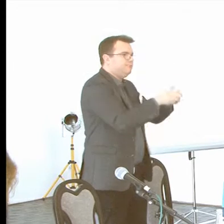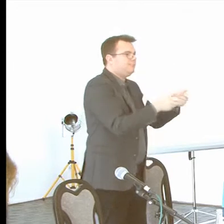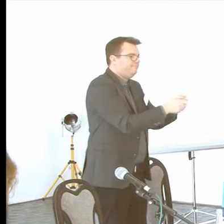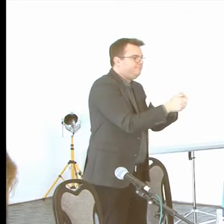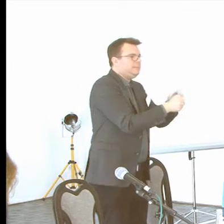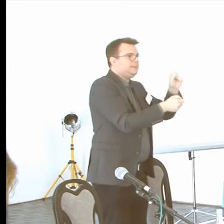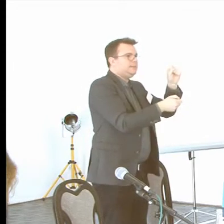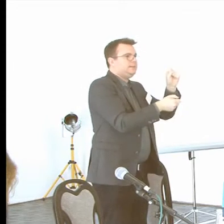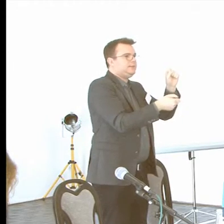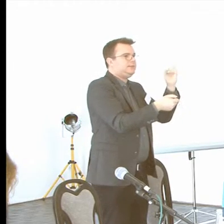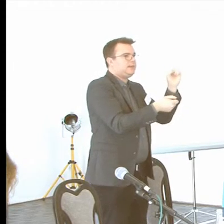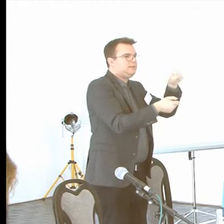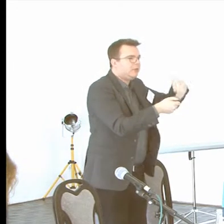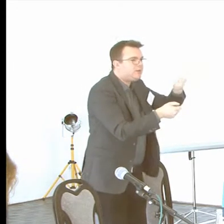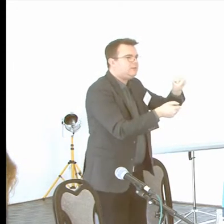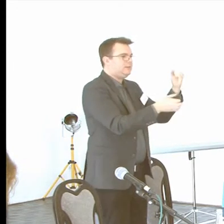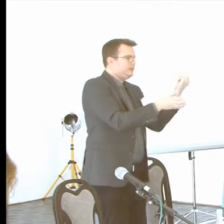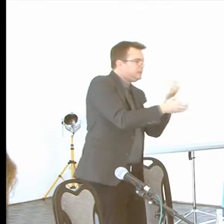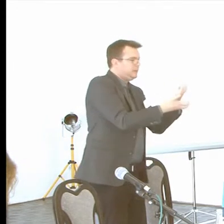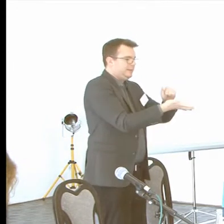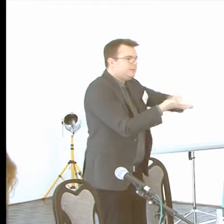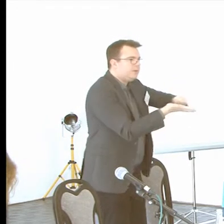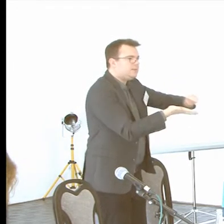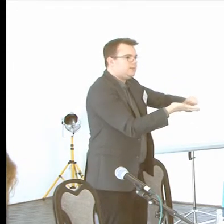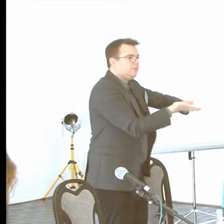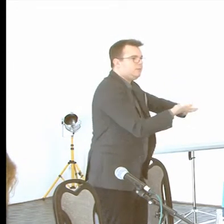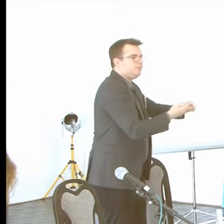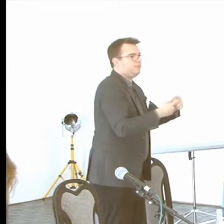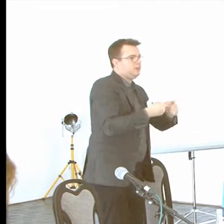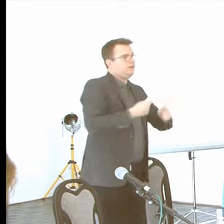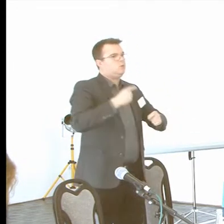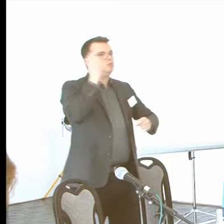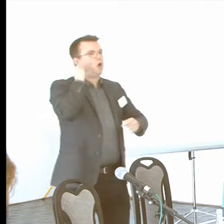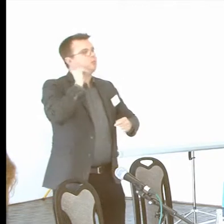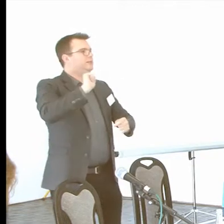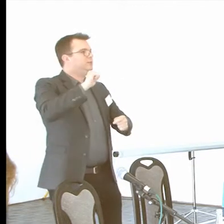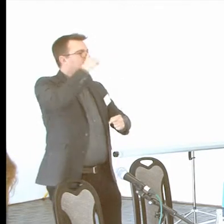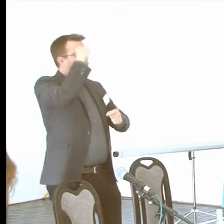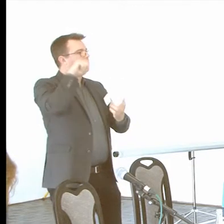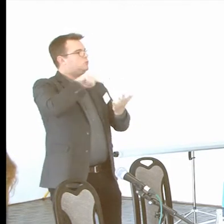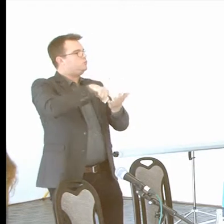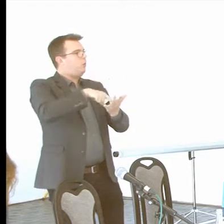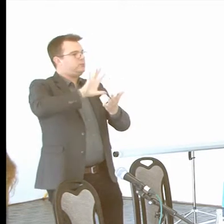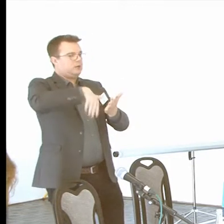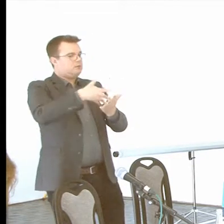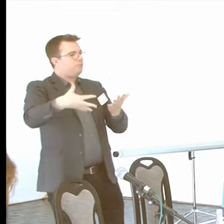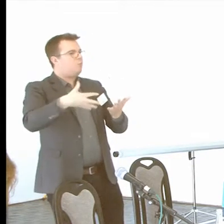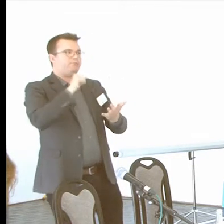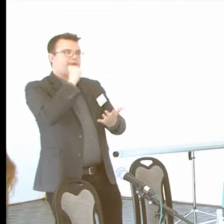based. And you can't get in contact with the emergency services using sign language. You have to send text-based information